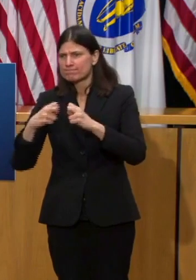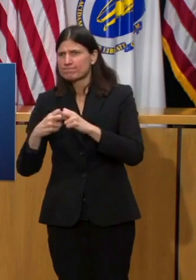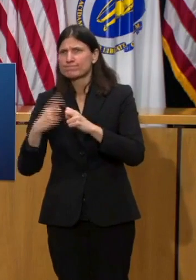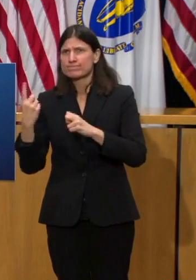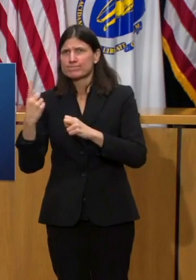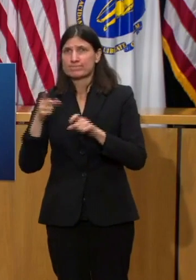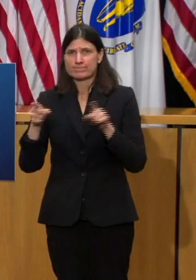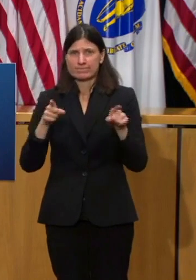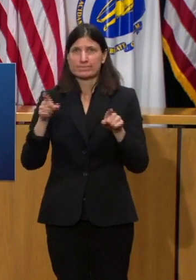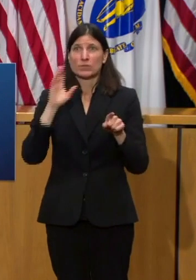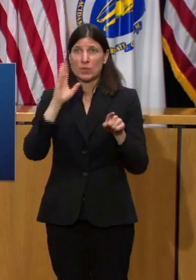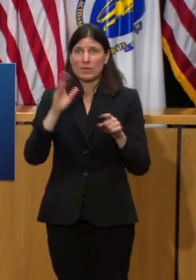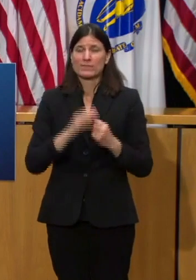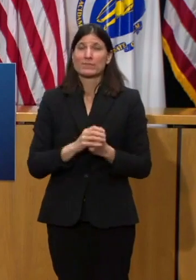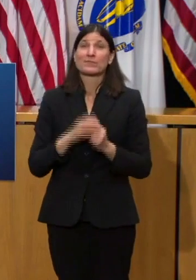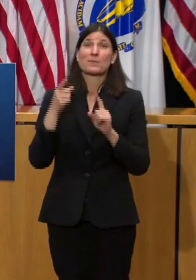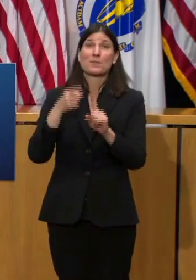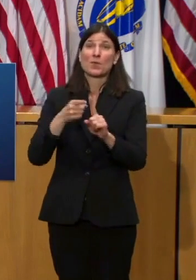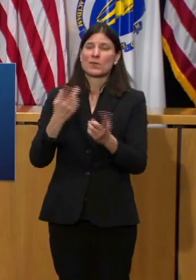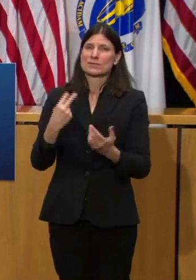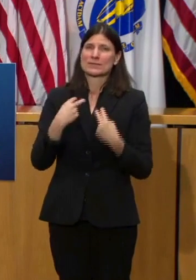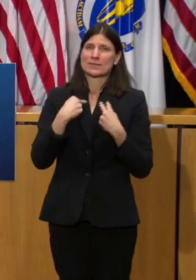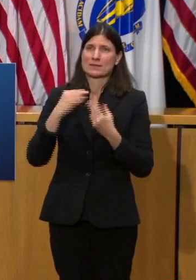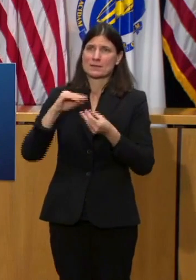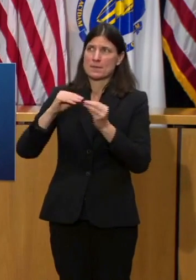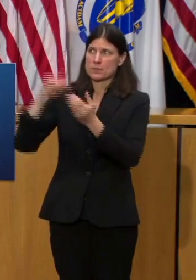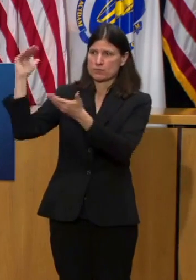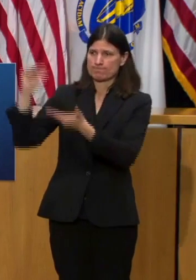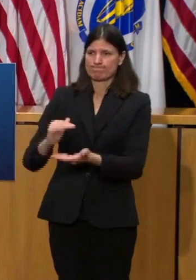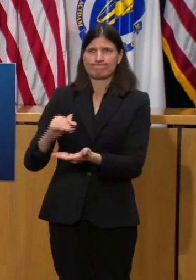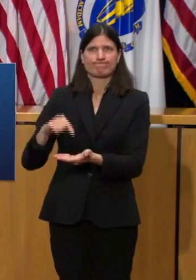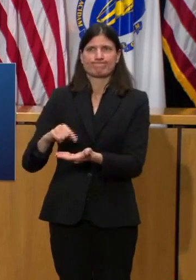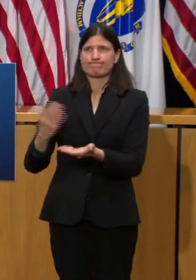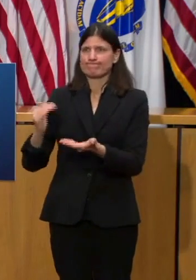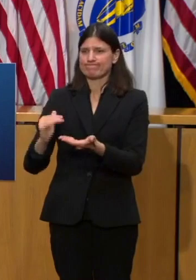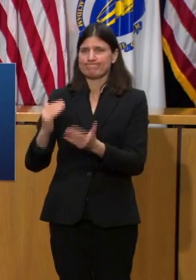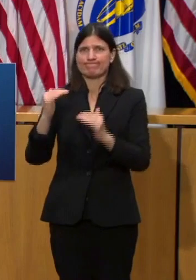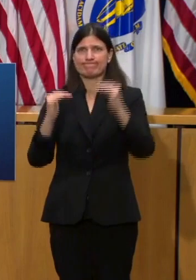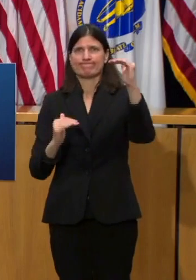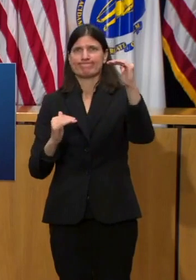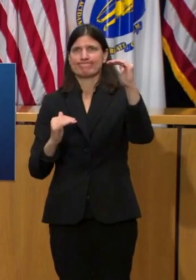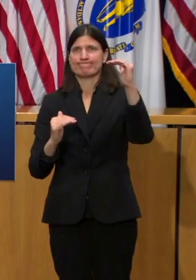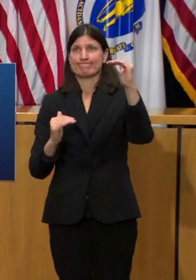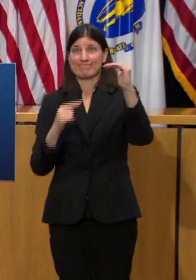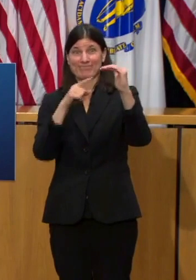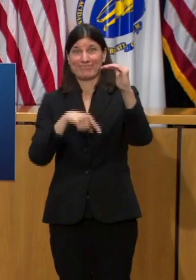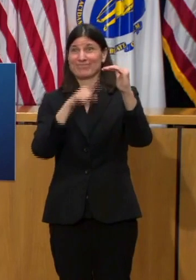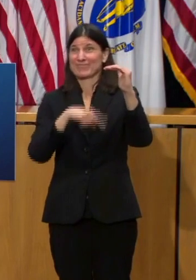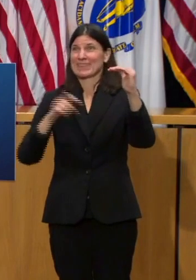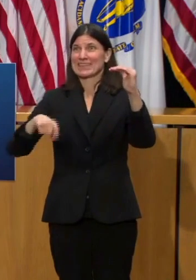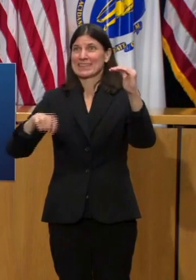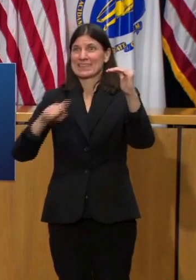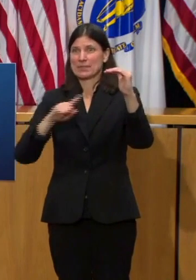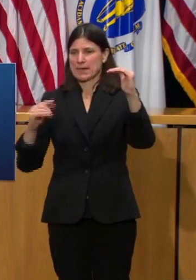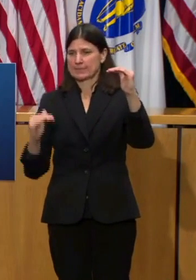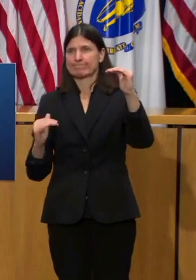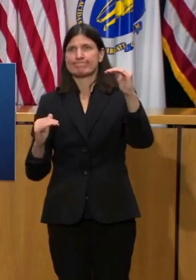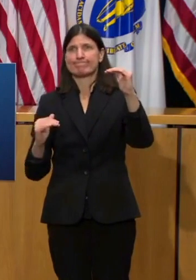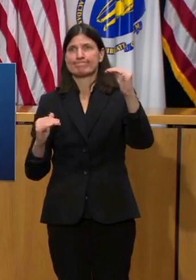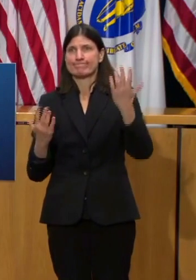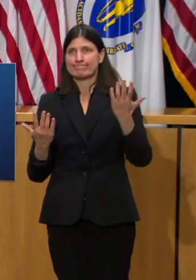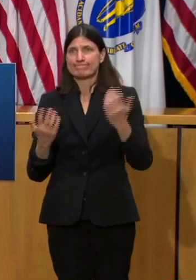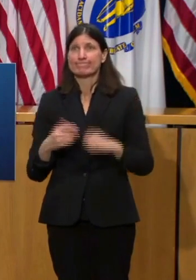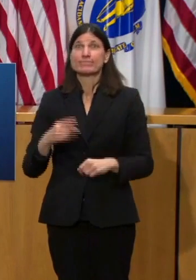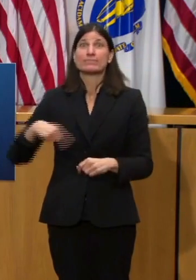remains constrained, as the governor outlined. As more people become eligible for the vaccine, we must ensure that there are